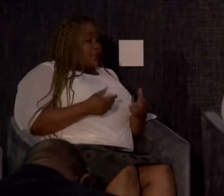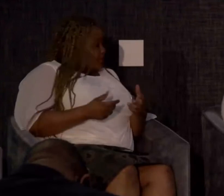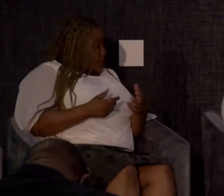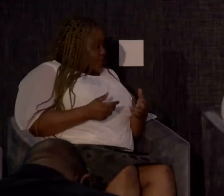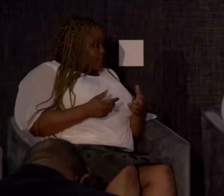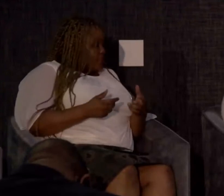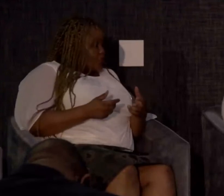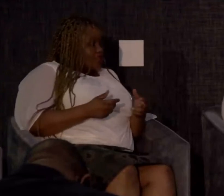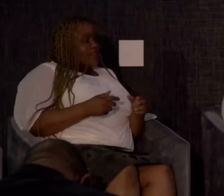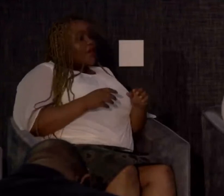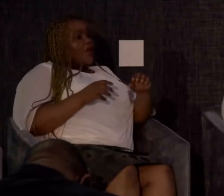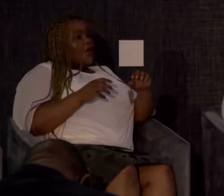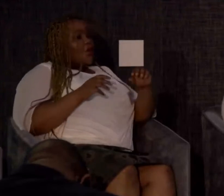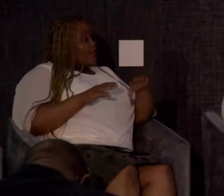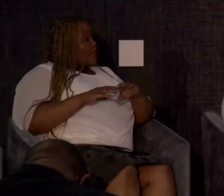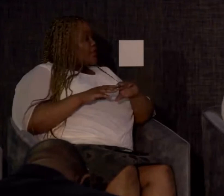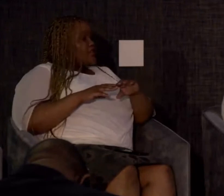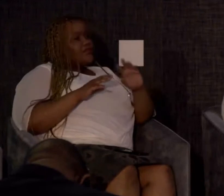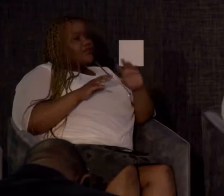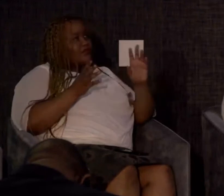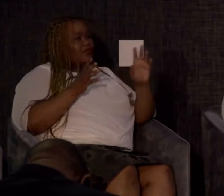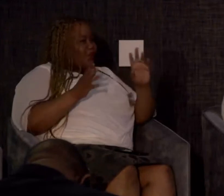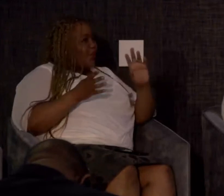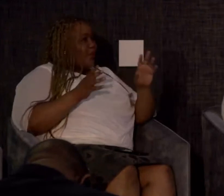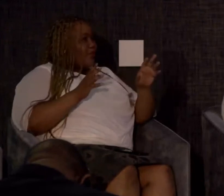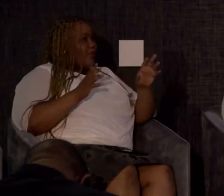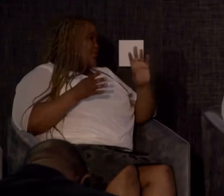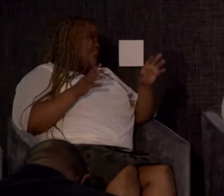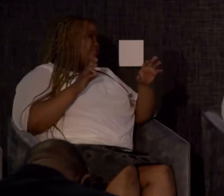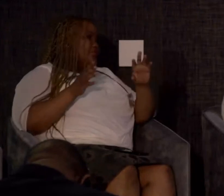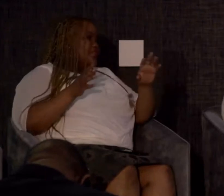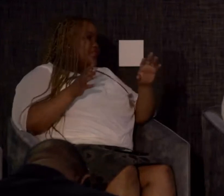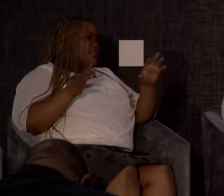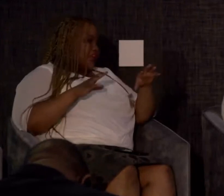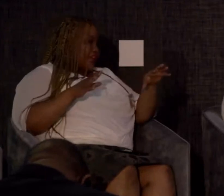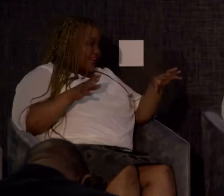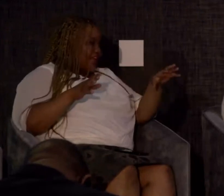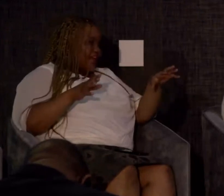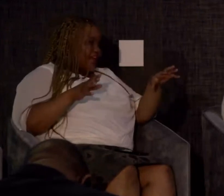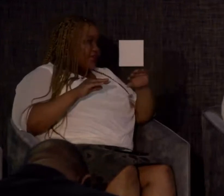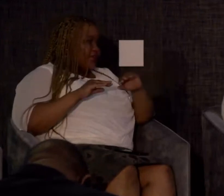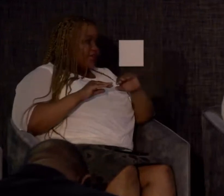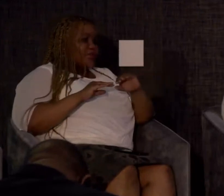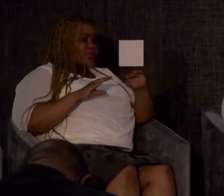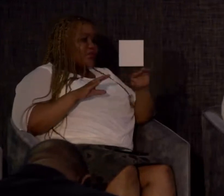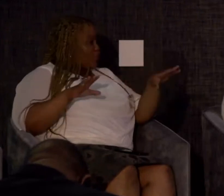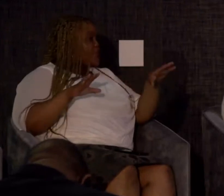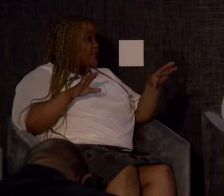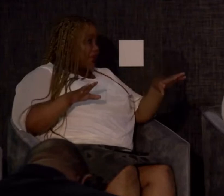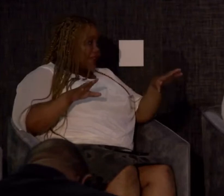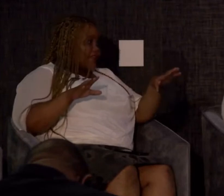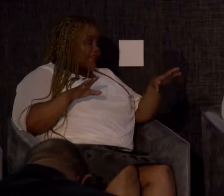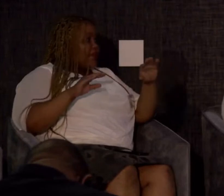we bring in solutions. Once, of course, obviously we'll have to use the people that are in here to sort